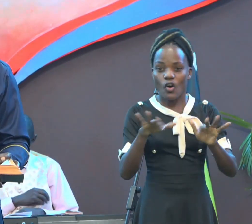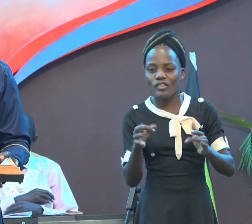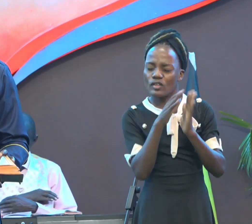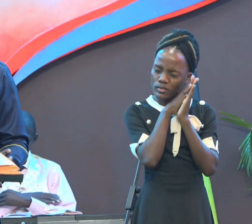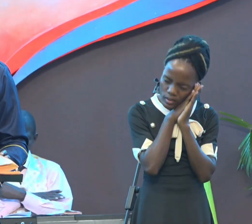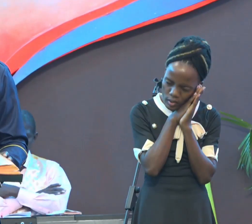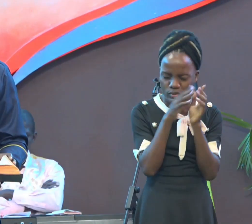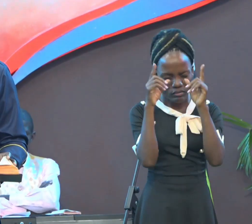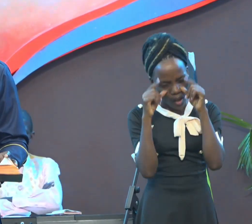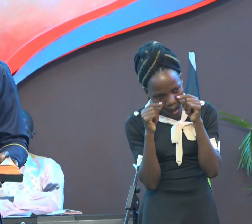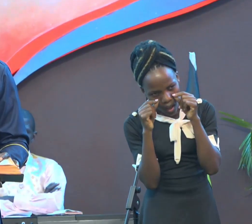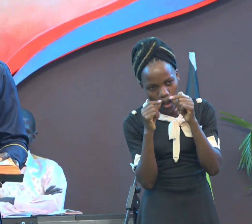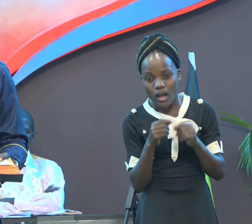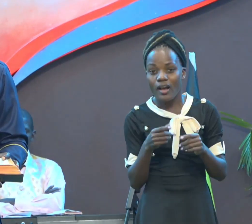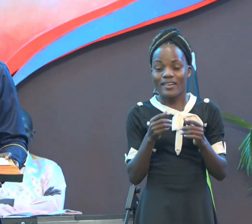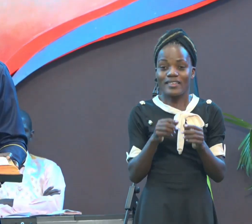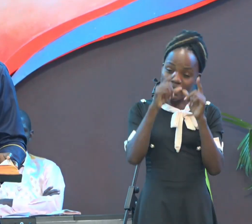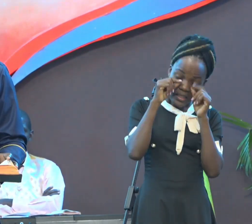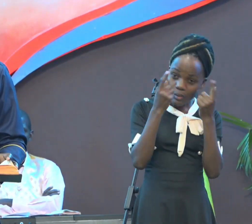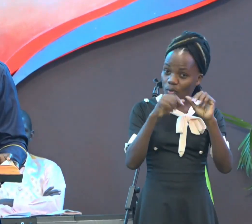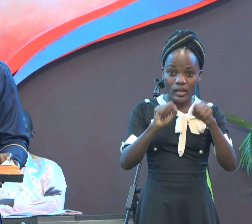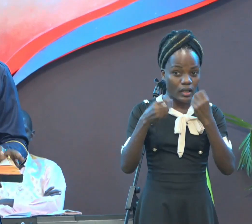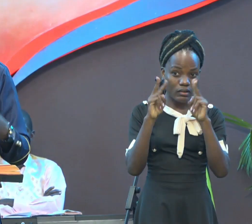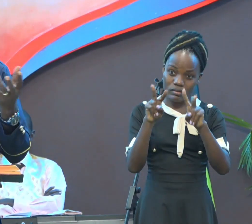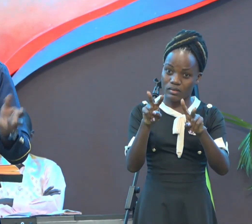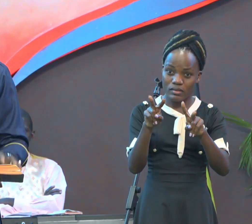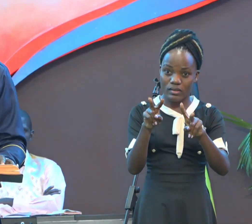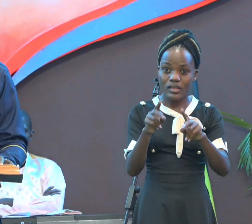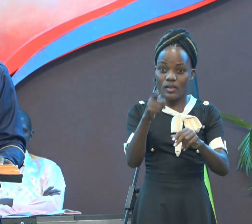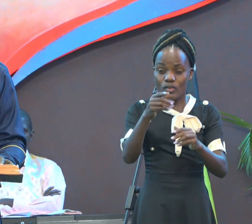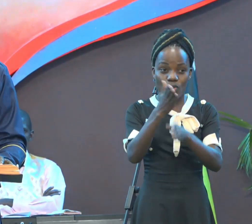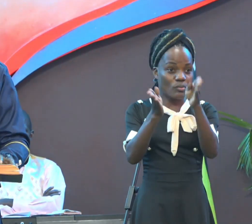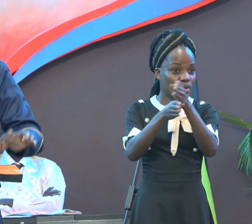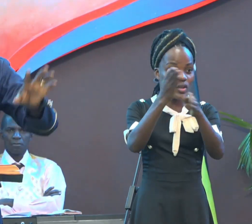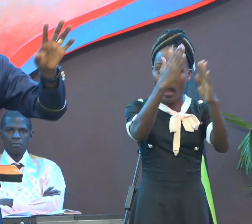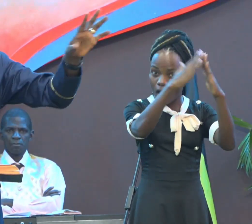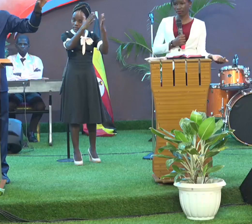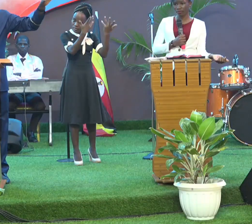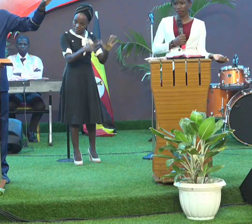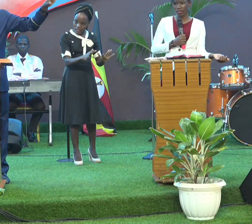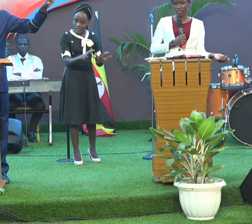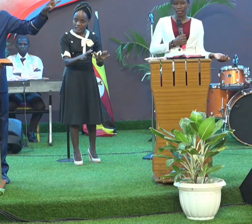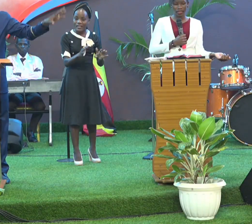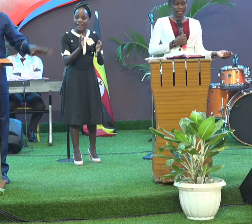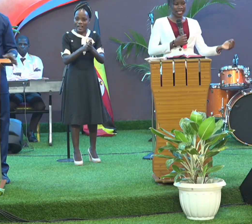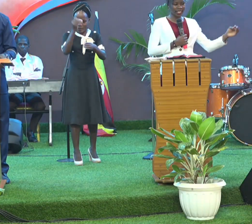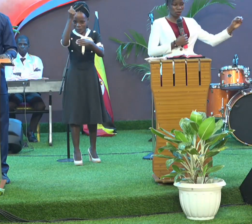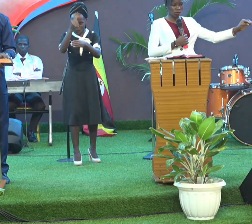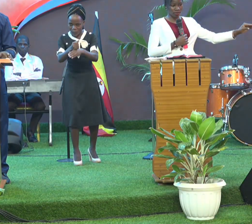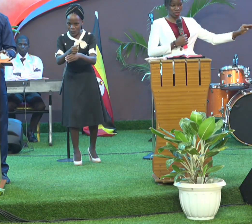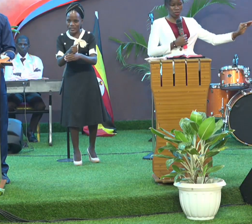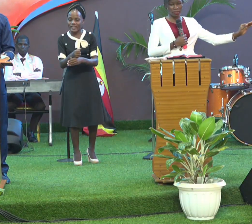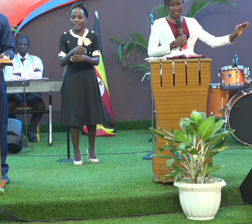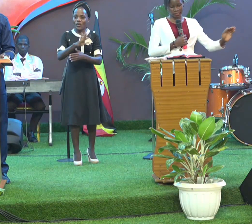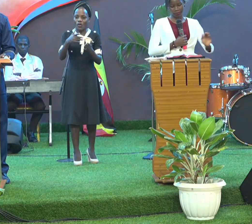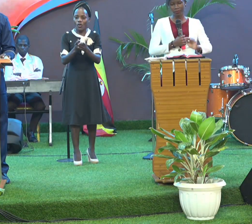of sleep. His office of the unseen. You build a house. Get